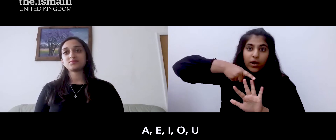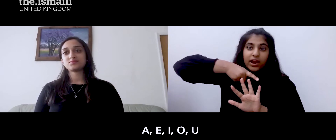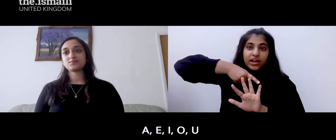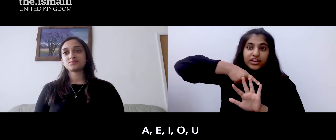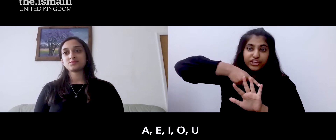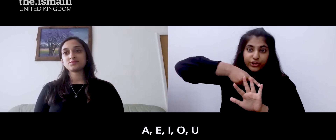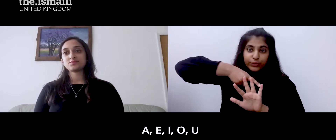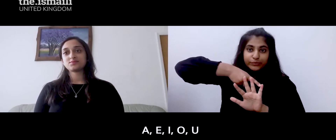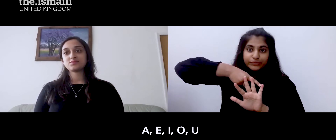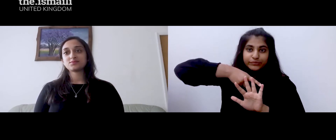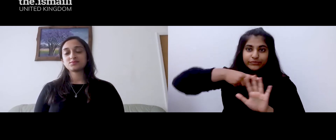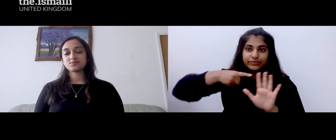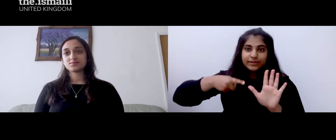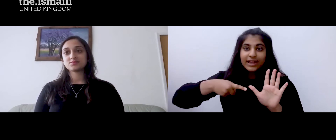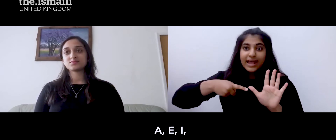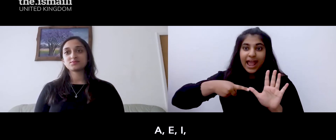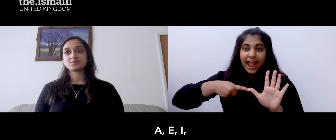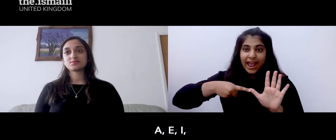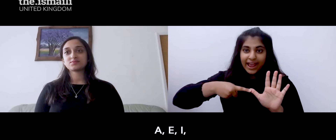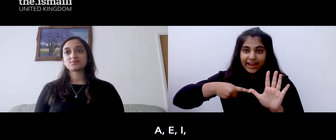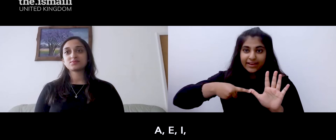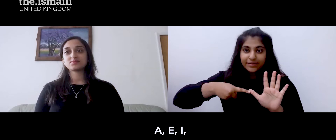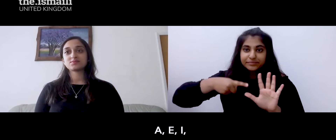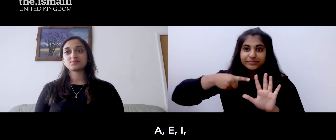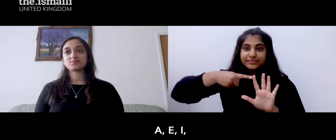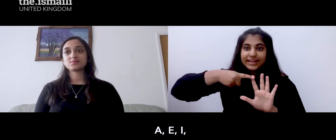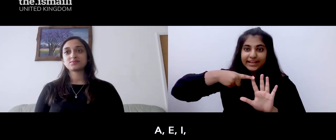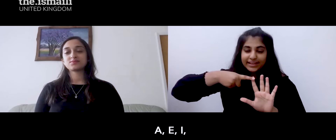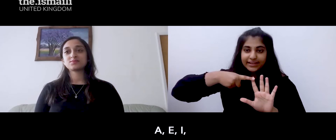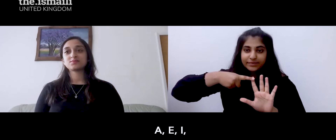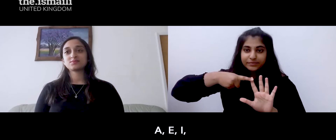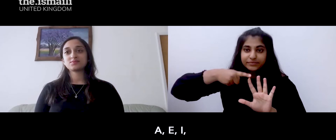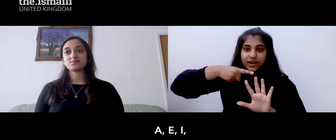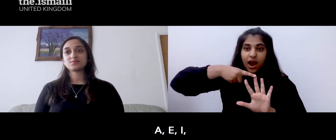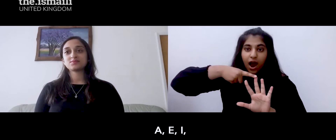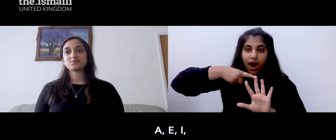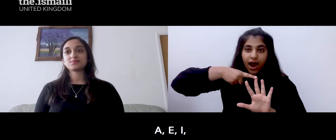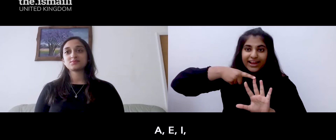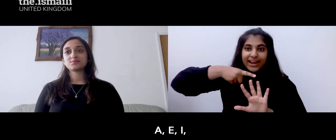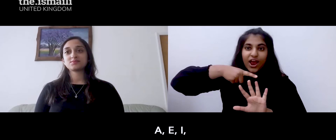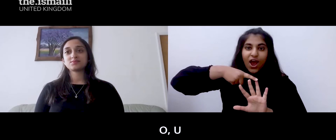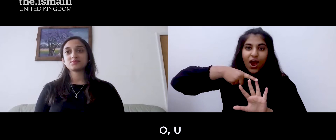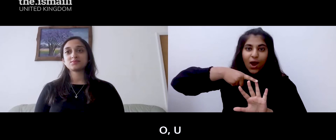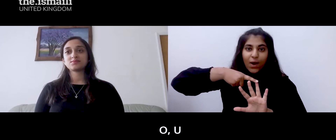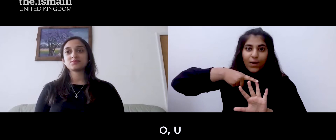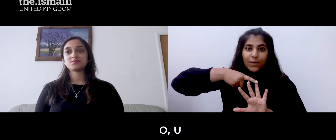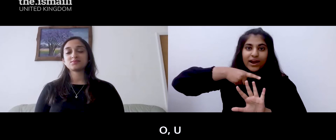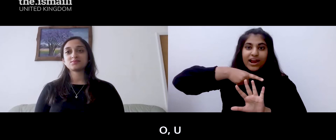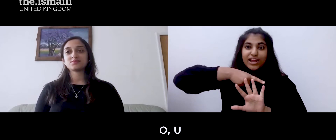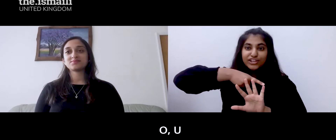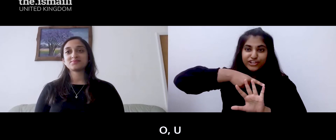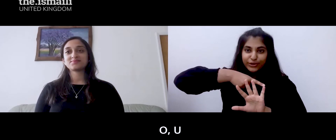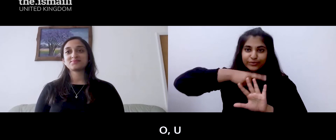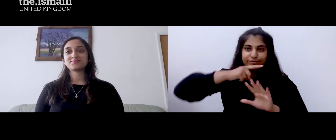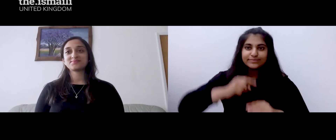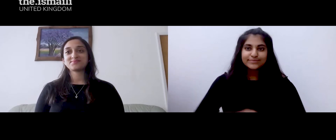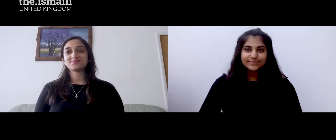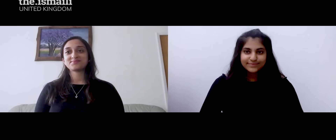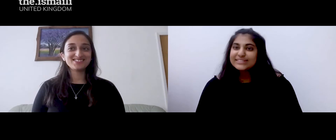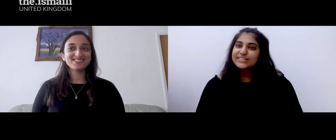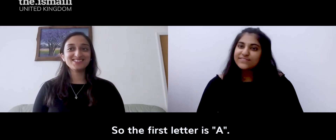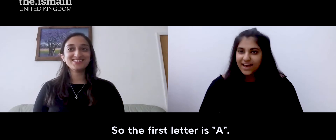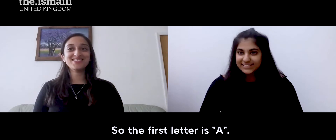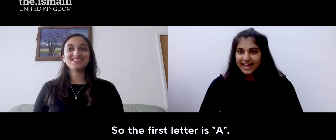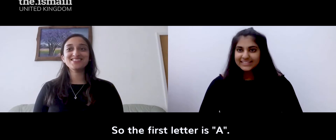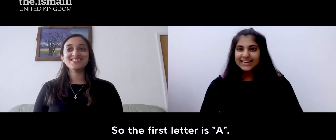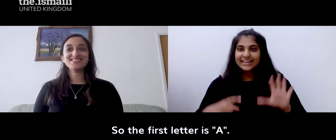O, U. A, E, I, O, U.